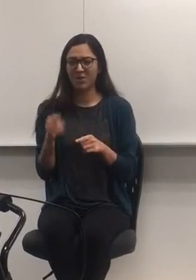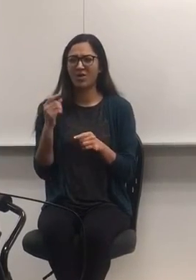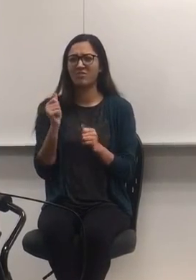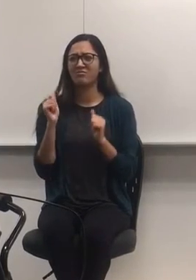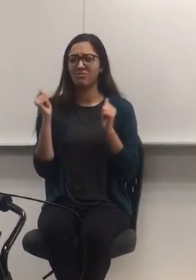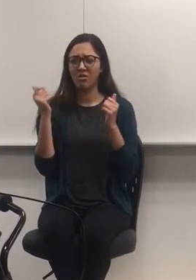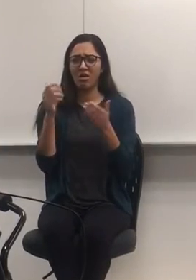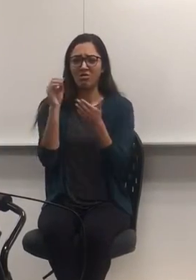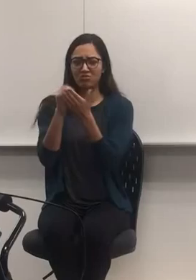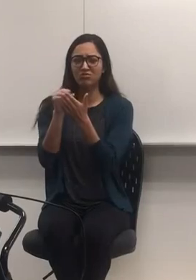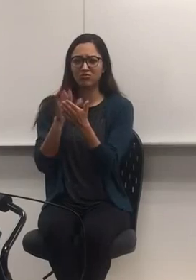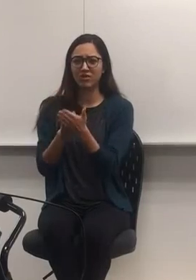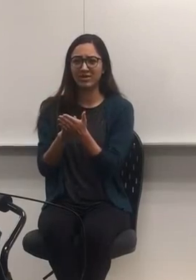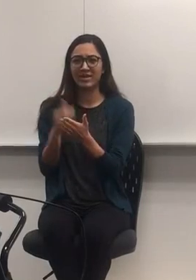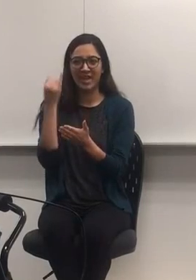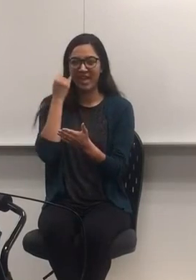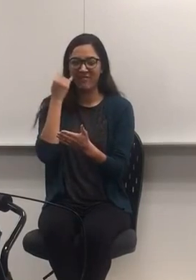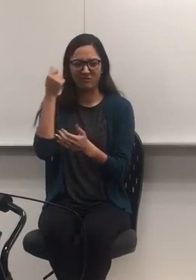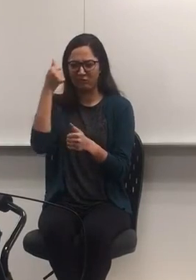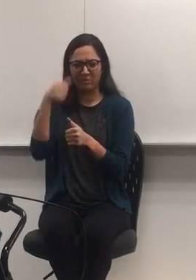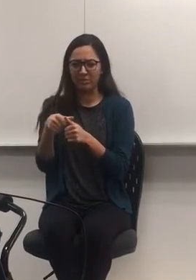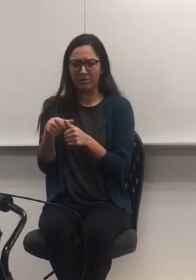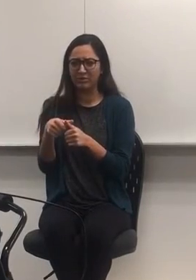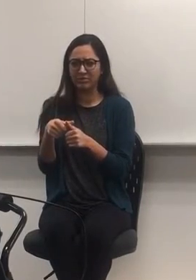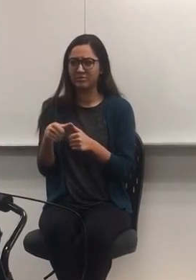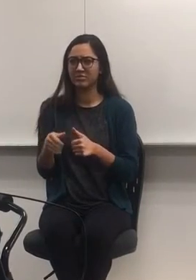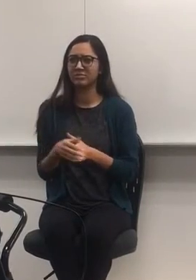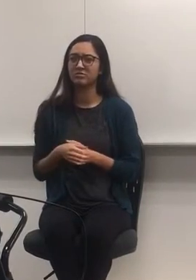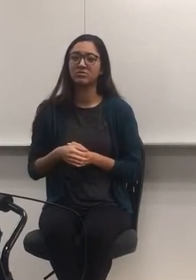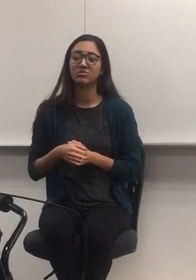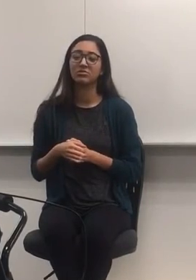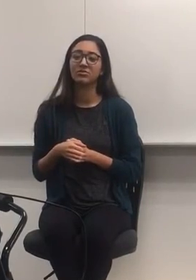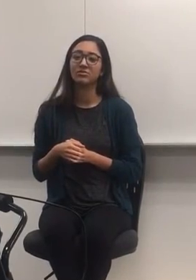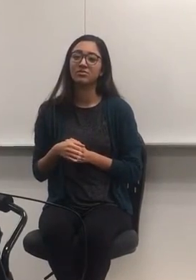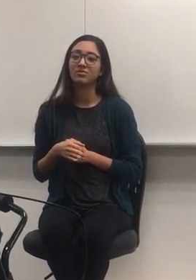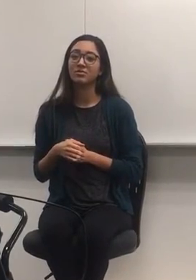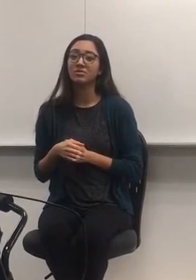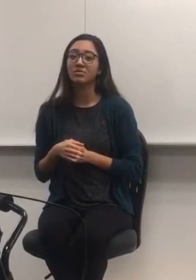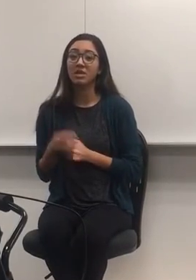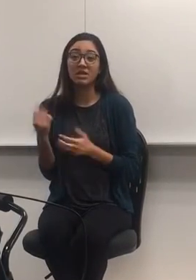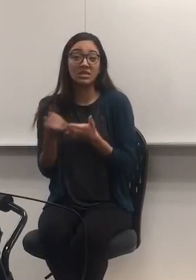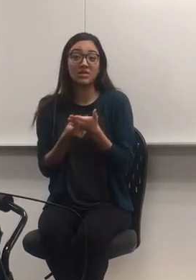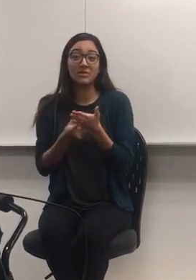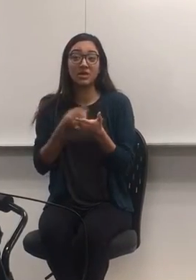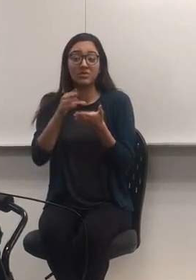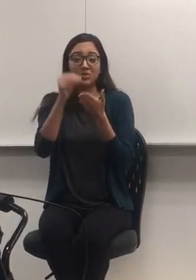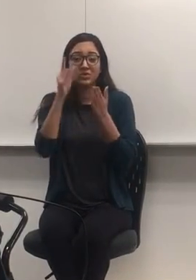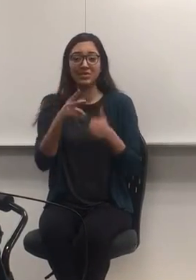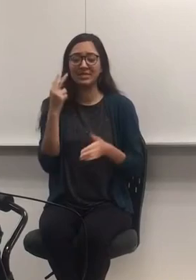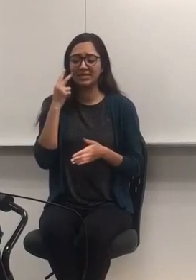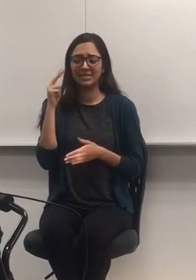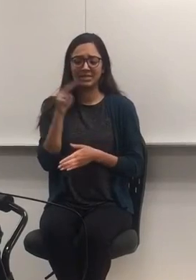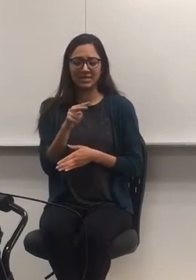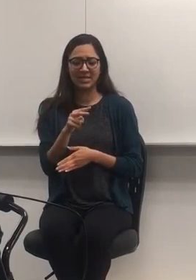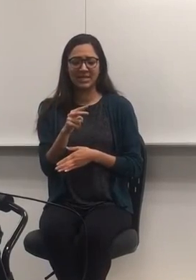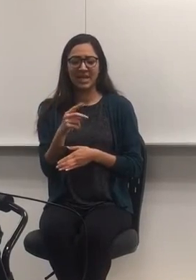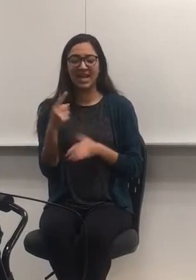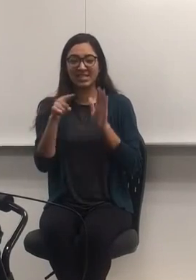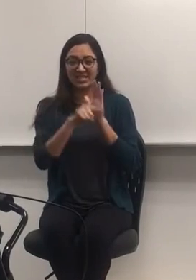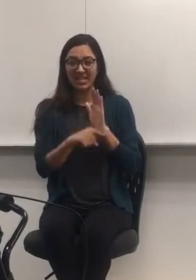know that or don't remember that, okay? Because sometimes students, when they see a negative exponent, they think it becomes a